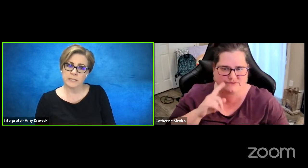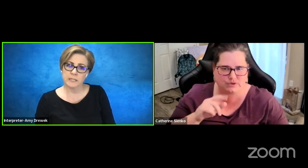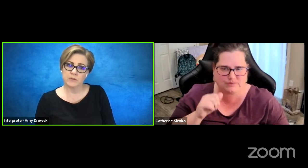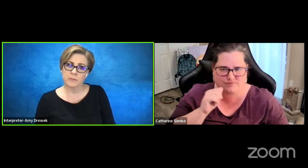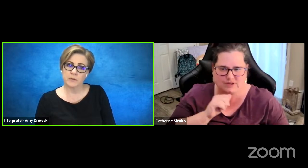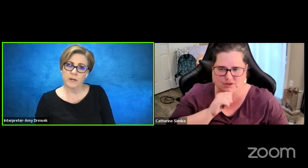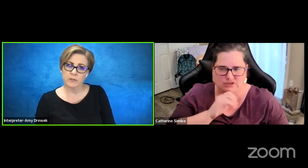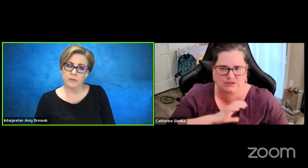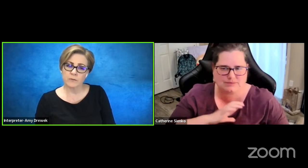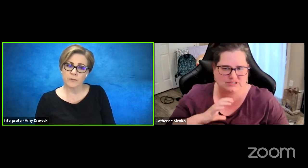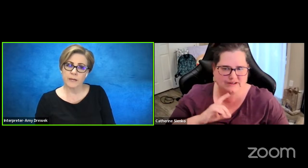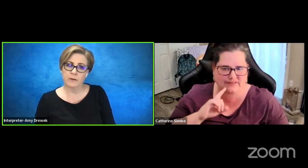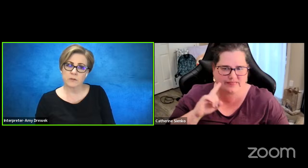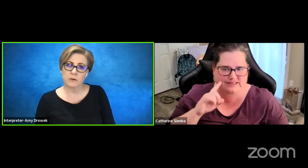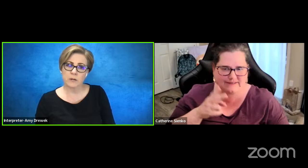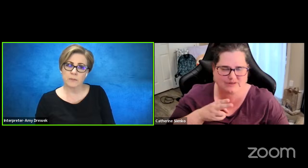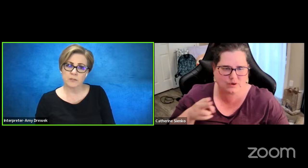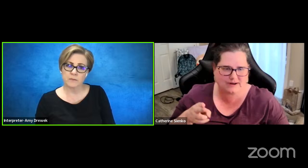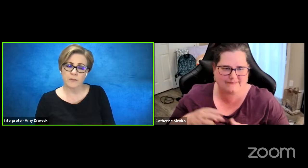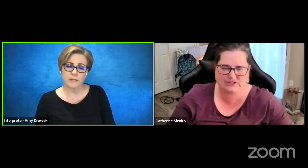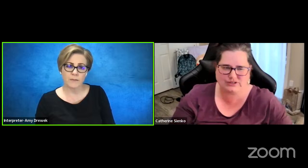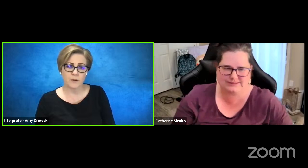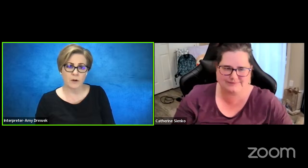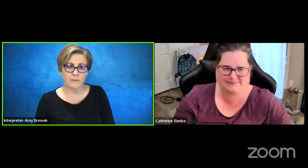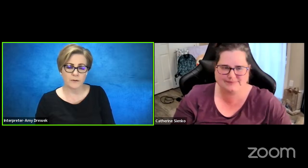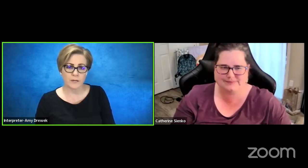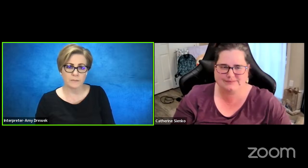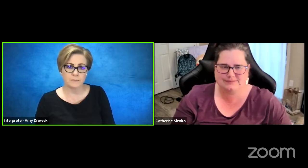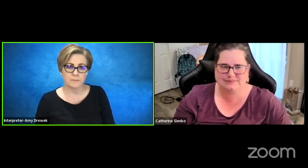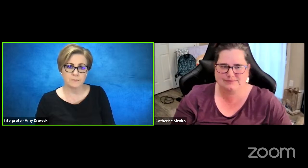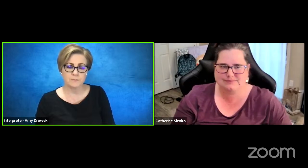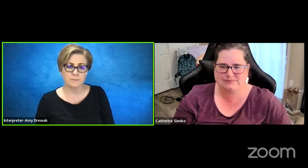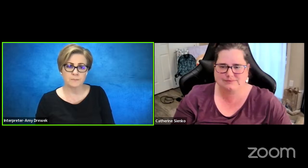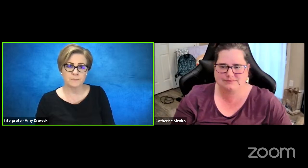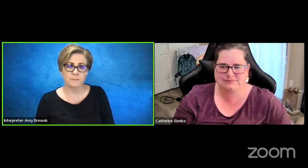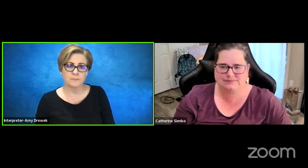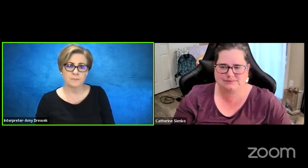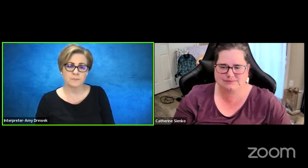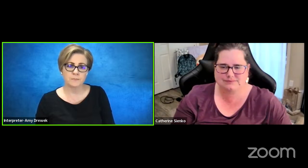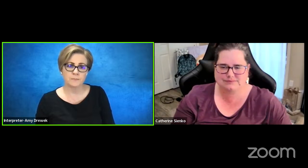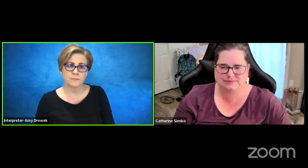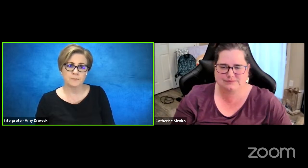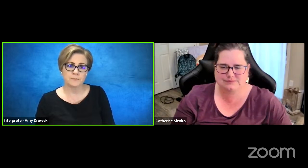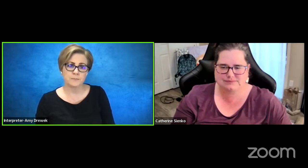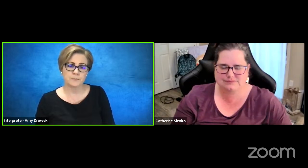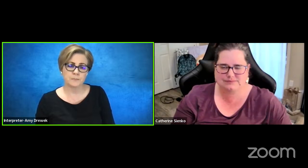as being chosen as the interim director for the Arizona Commission for the Deaf and Hard of Hearing.